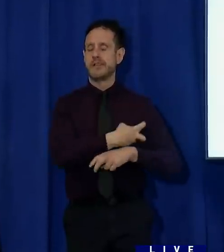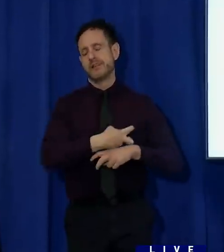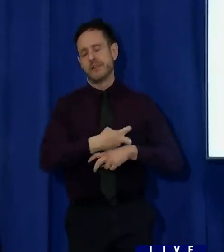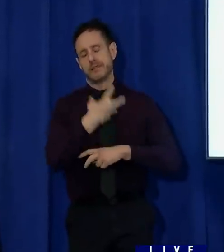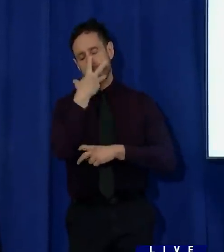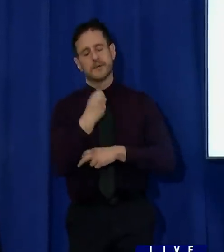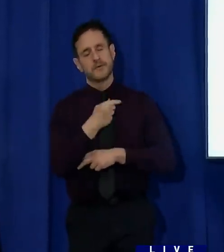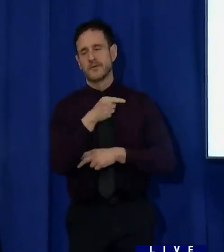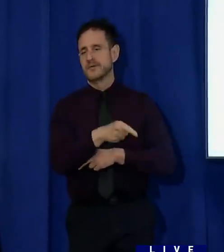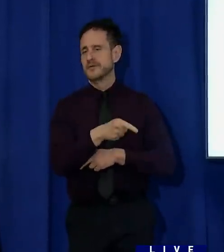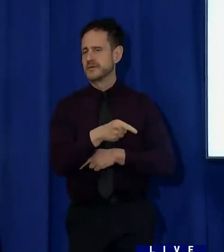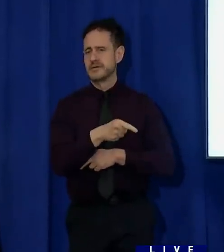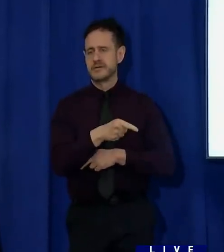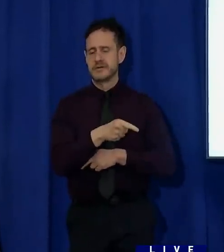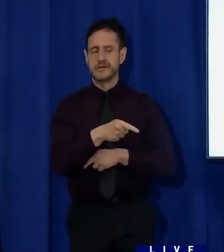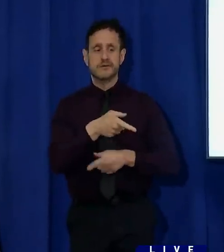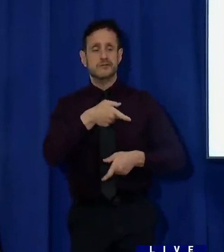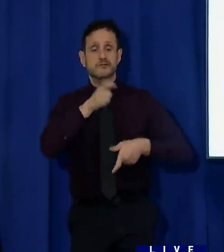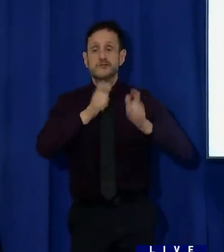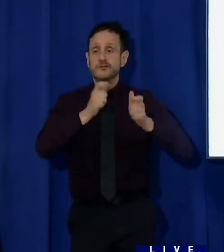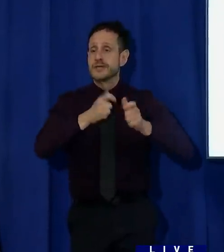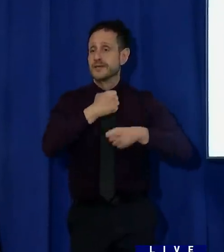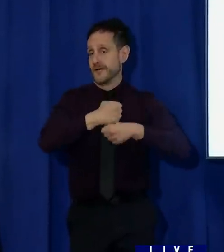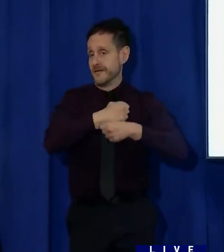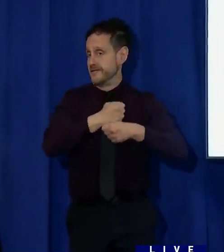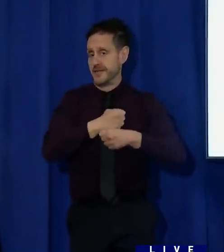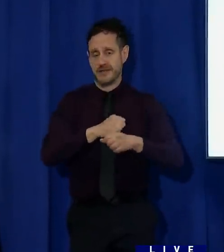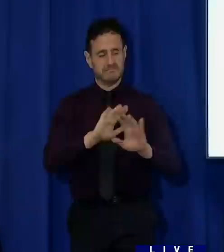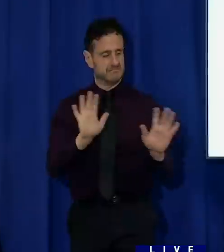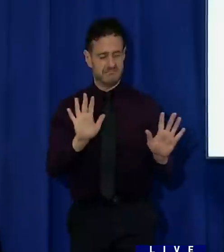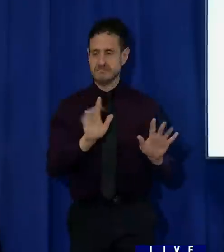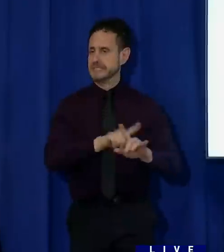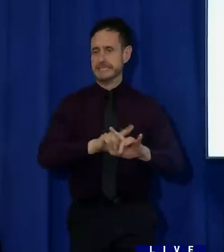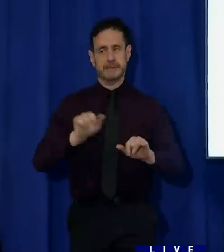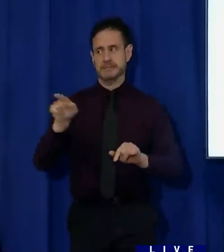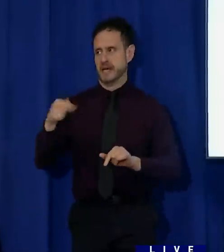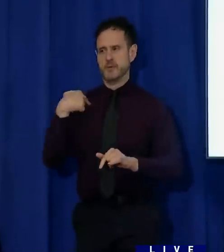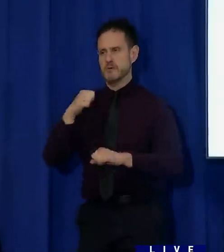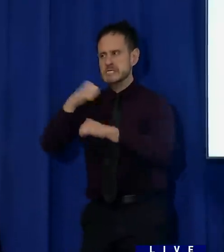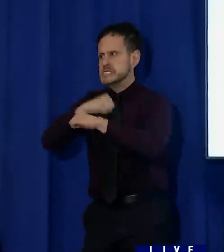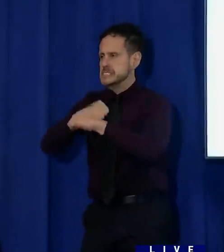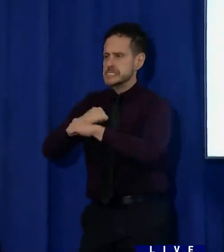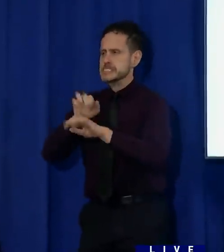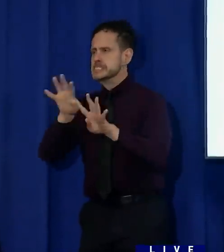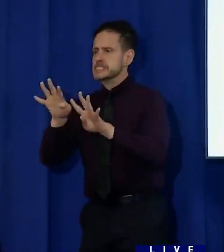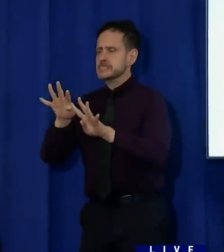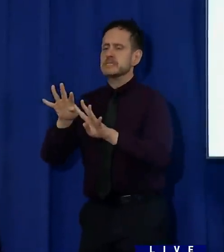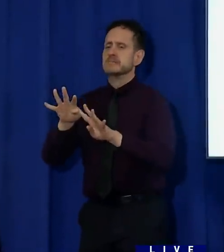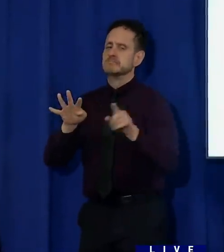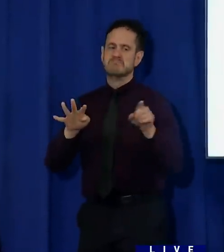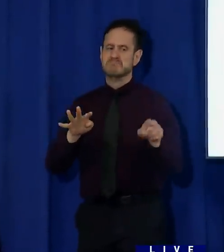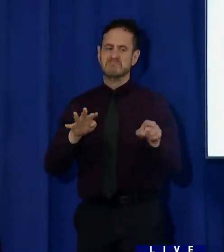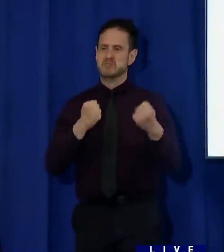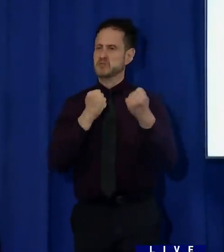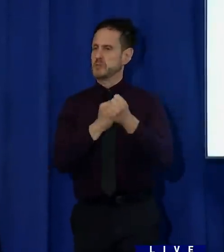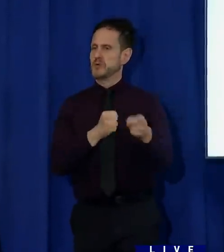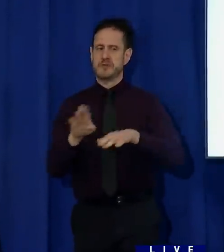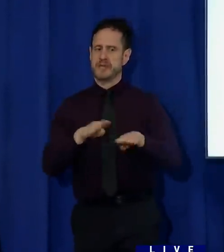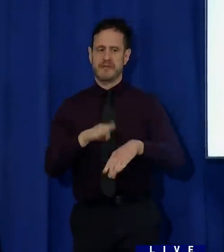couch, and drinking a pot of coffee. So it is absolutely indefensible. I agree completely with the